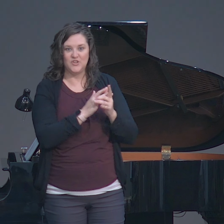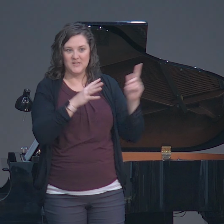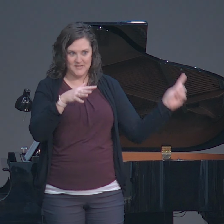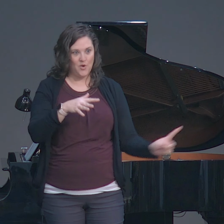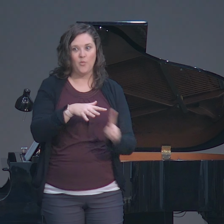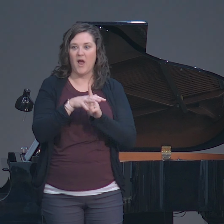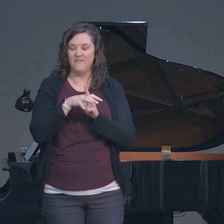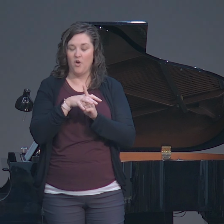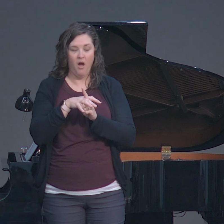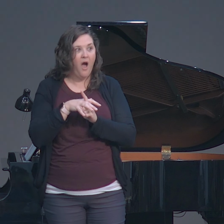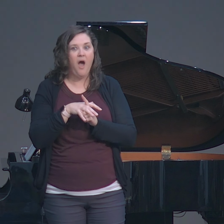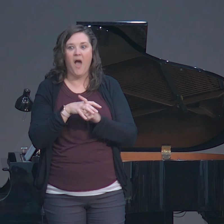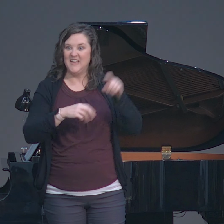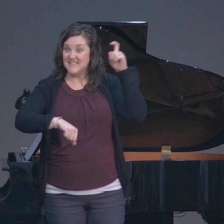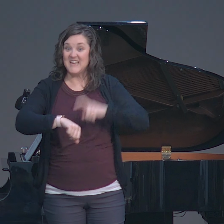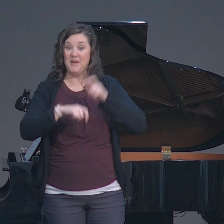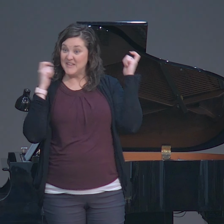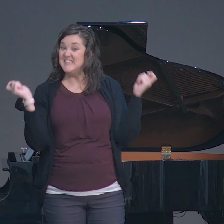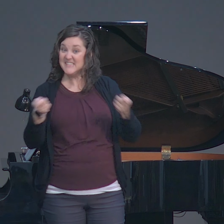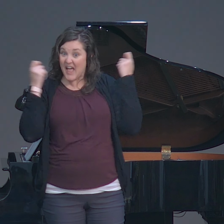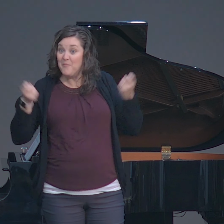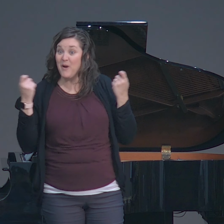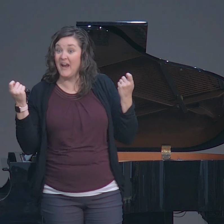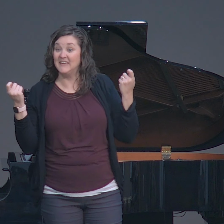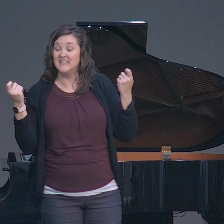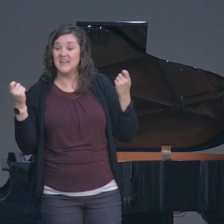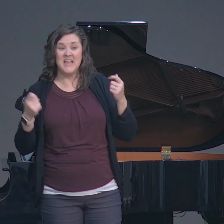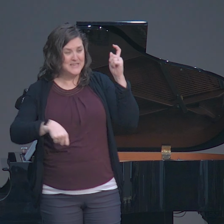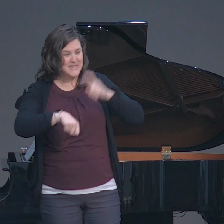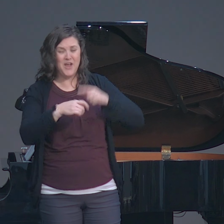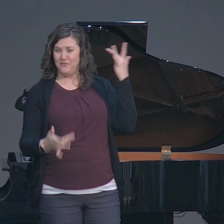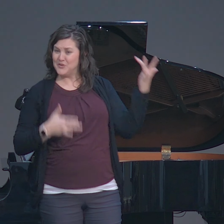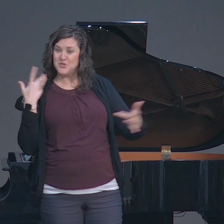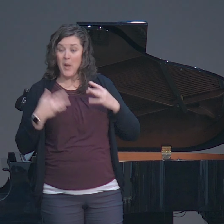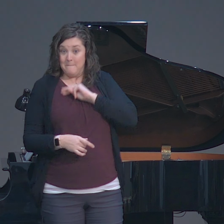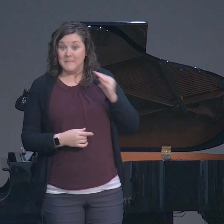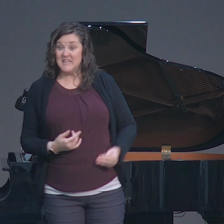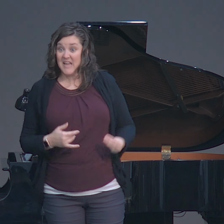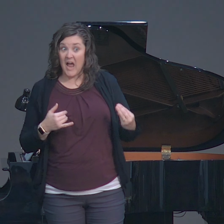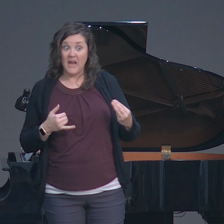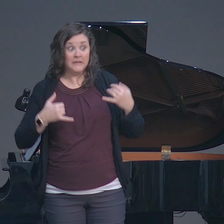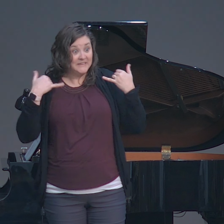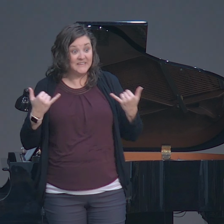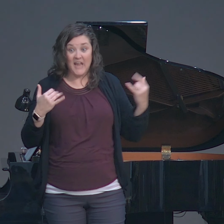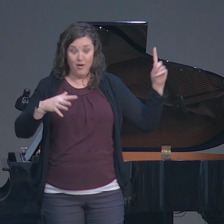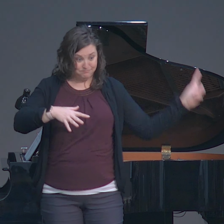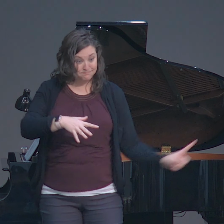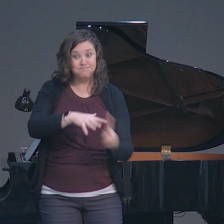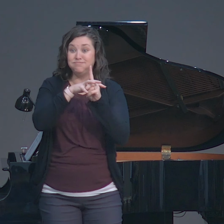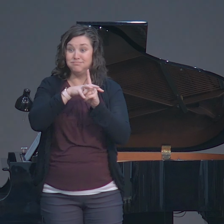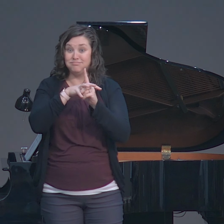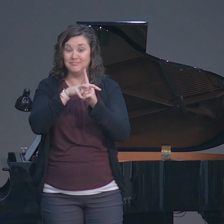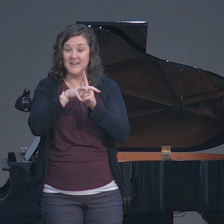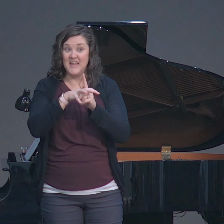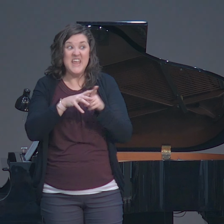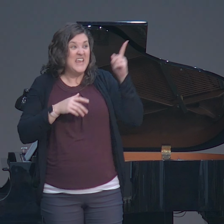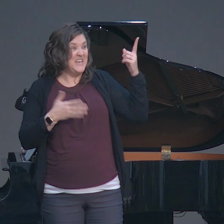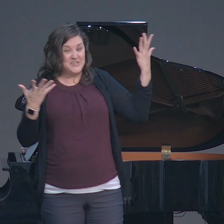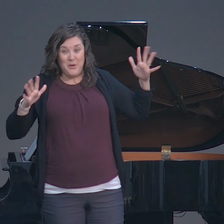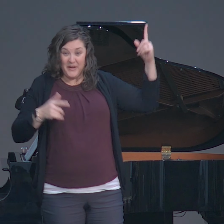That's time for celebration. It is time for joy. The Messiah is on the scene. He has